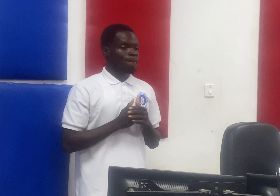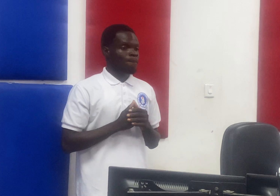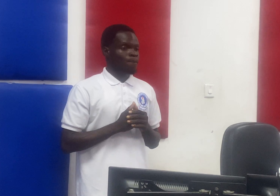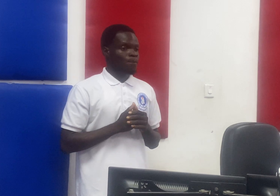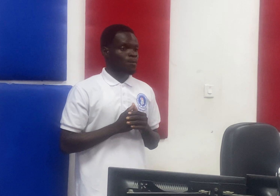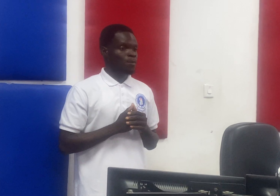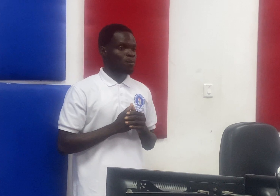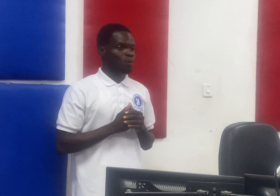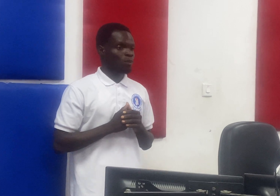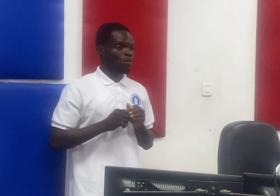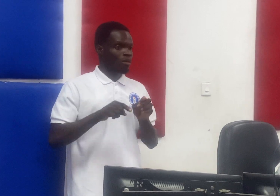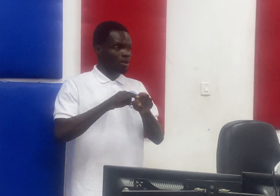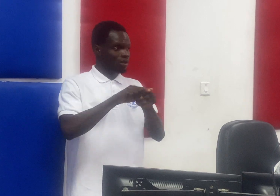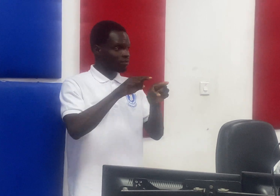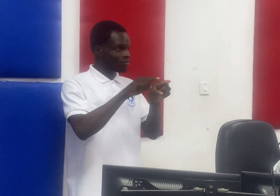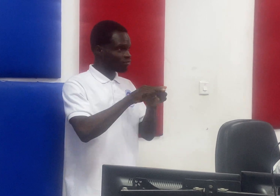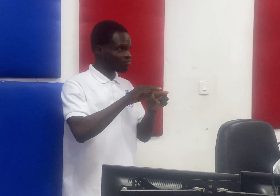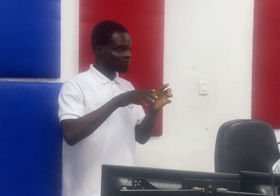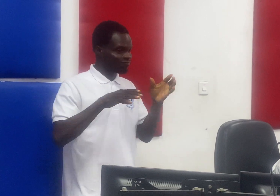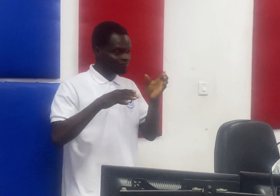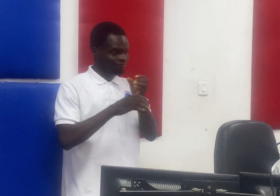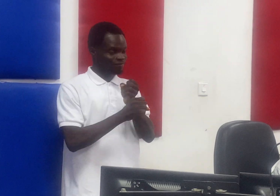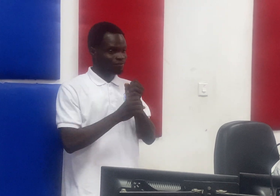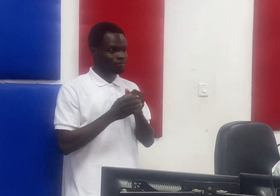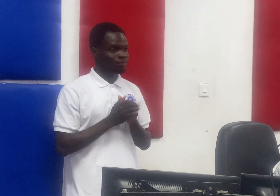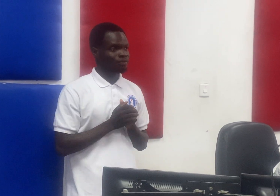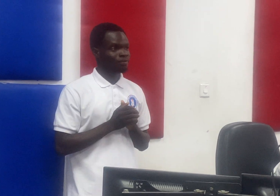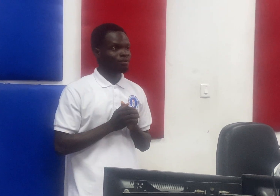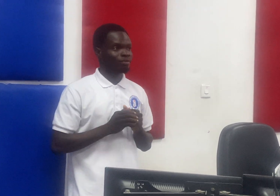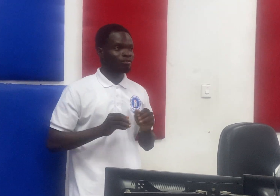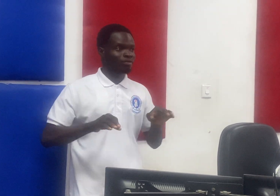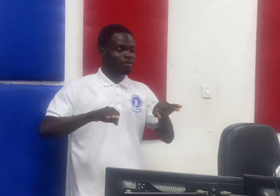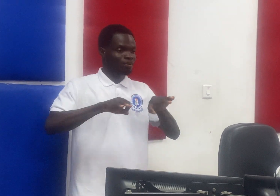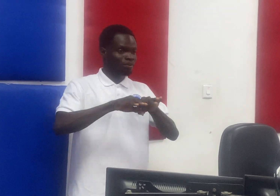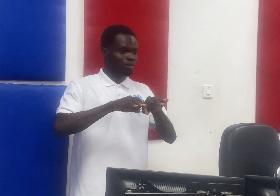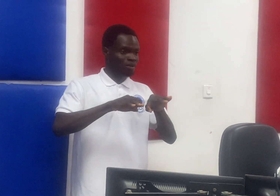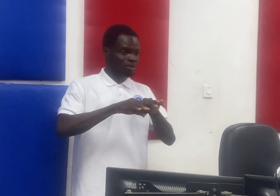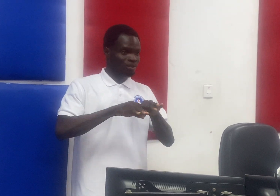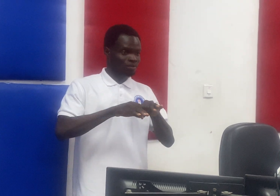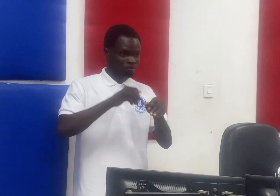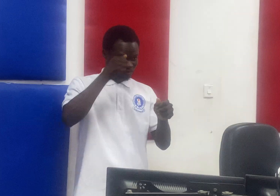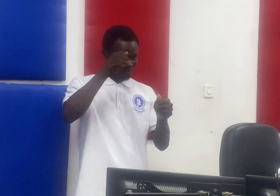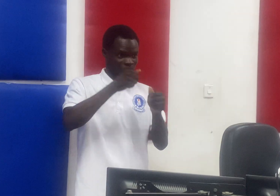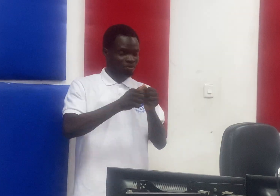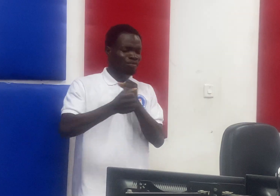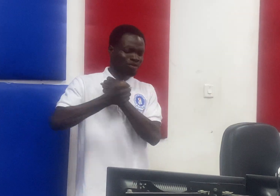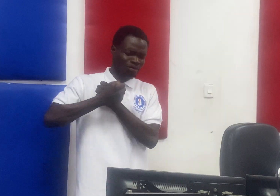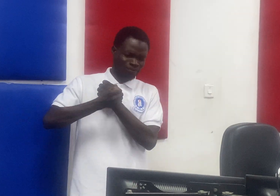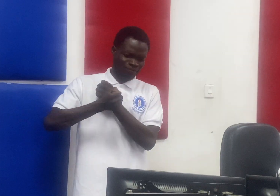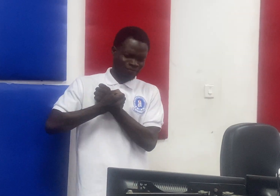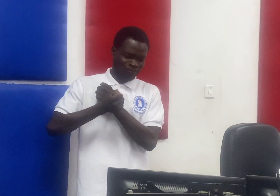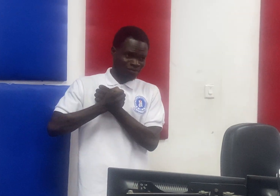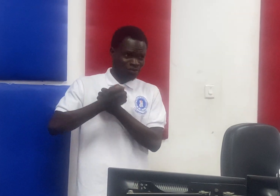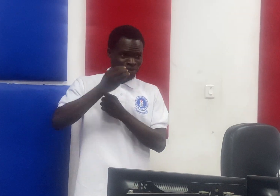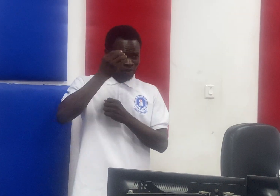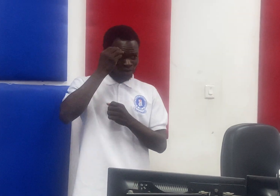As we conclude, it is important to remember that love knows no boundaries,